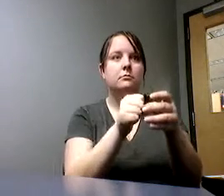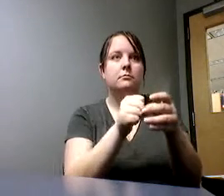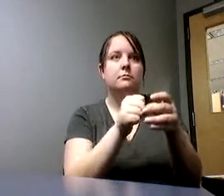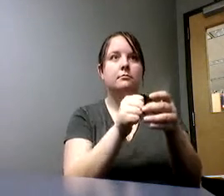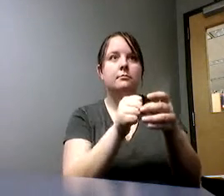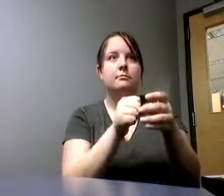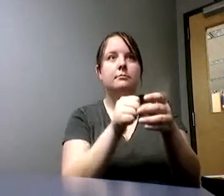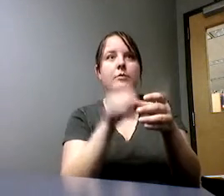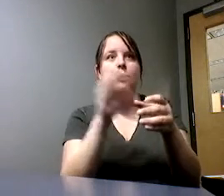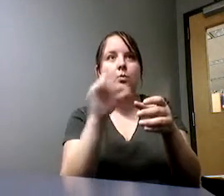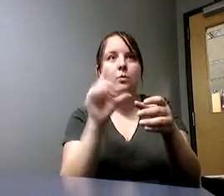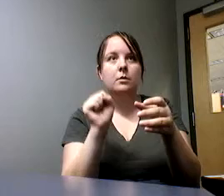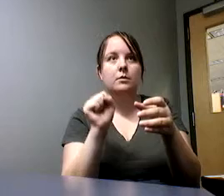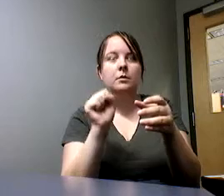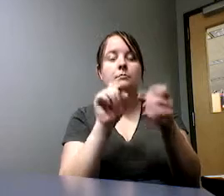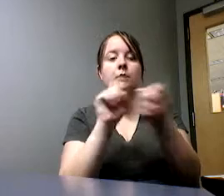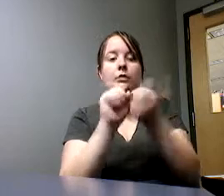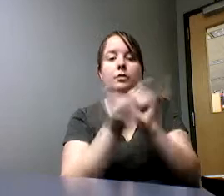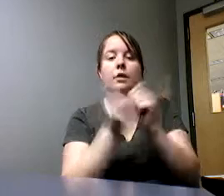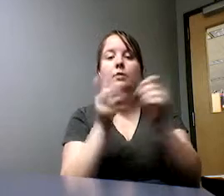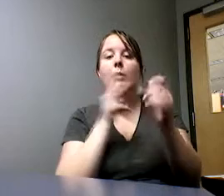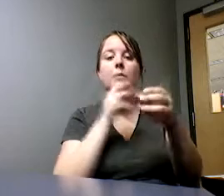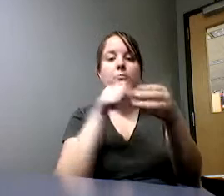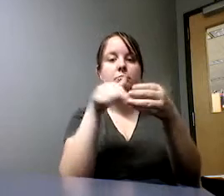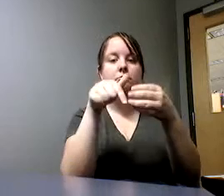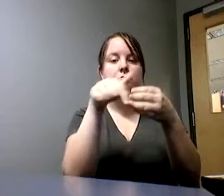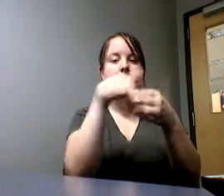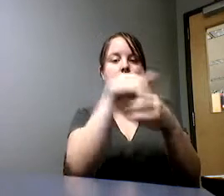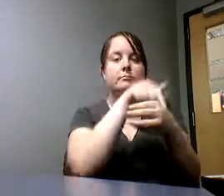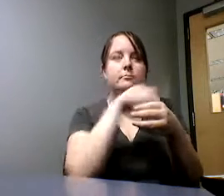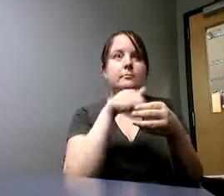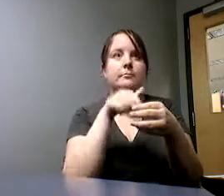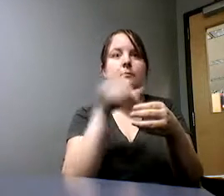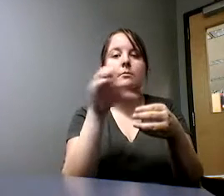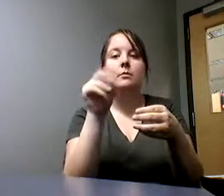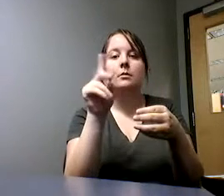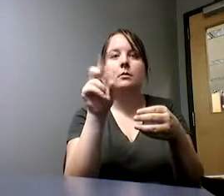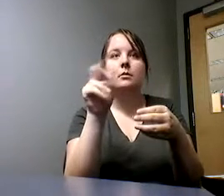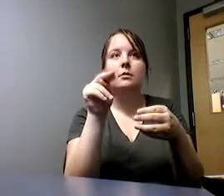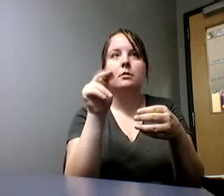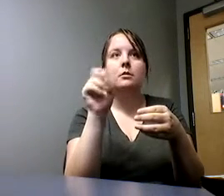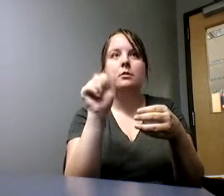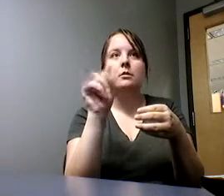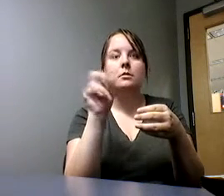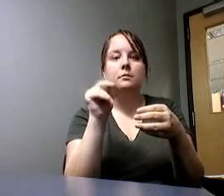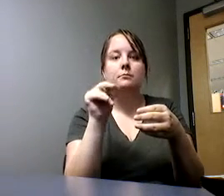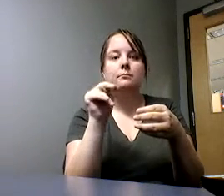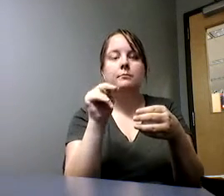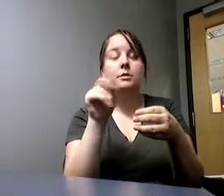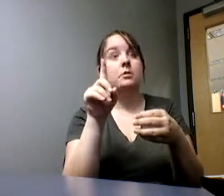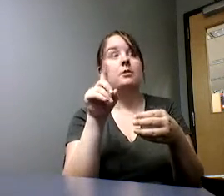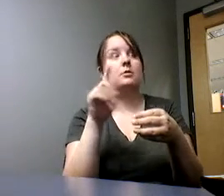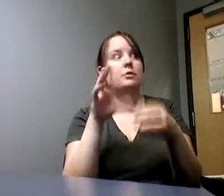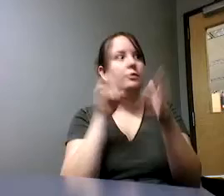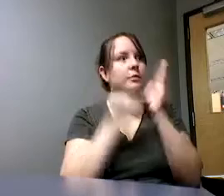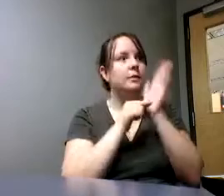cools and turns to water and collects on the outside of the Pepsi can. That's condensation. And there are 100 examples. Everybody got this? We'll